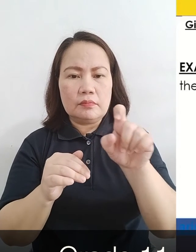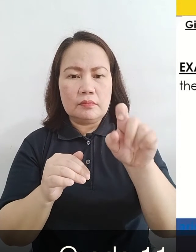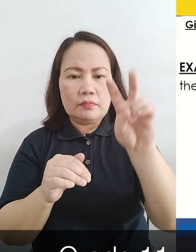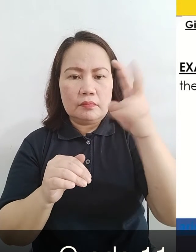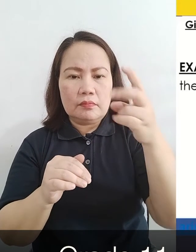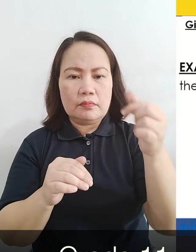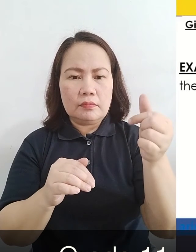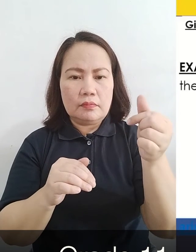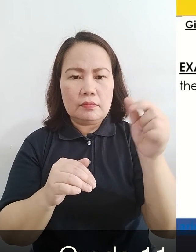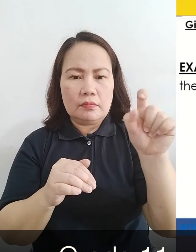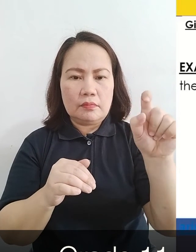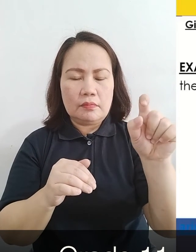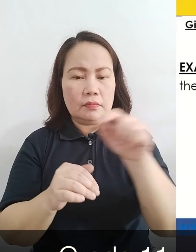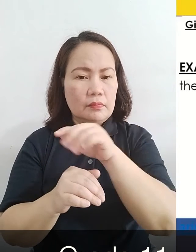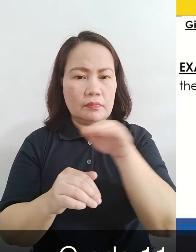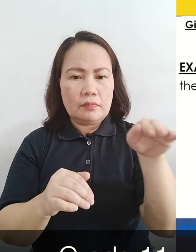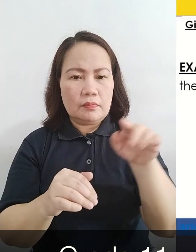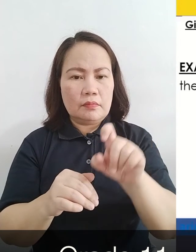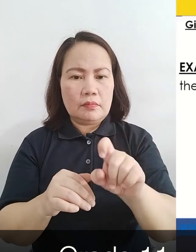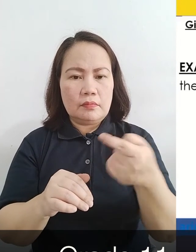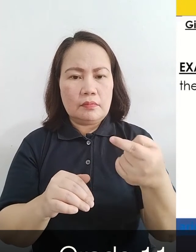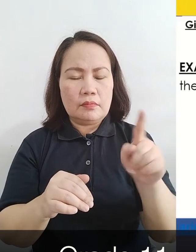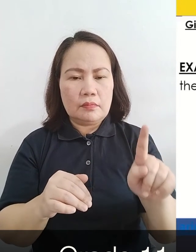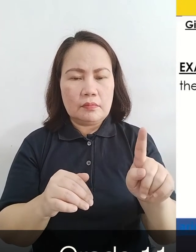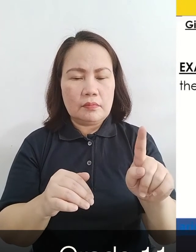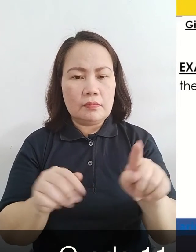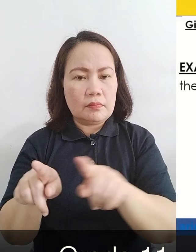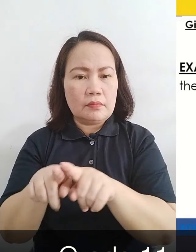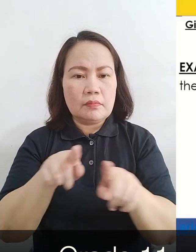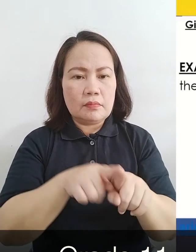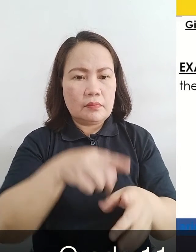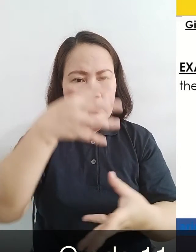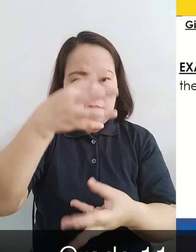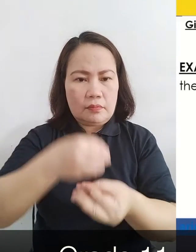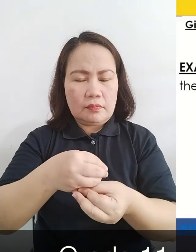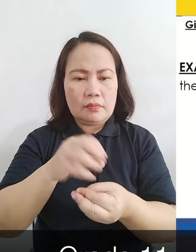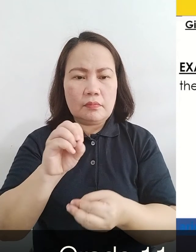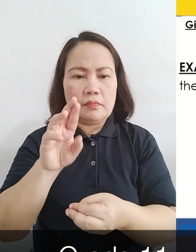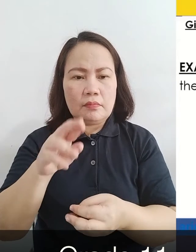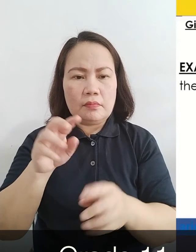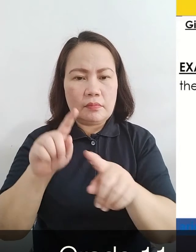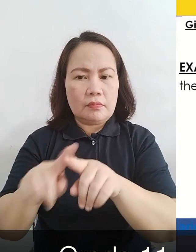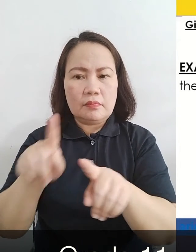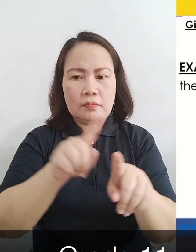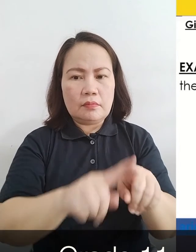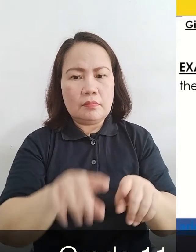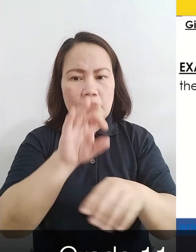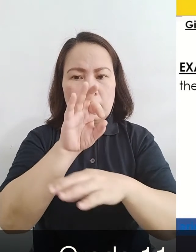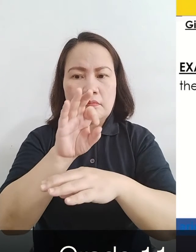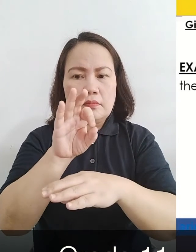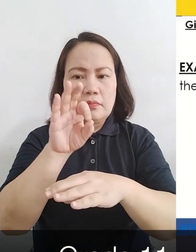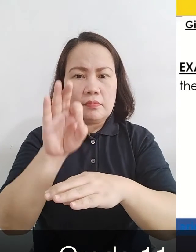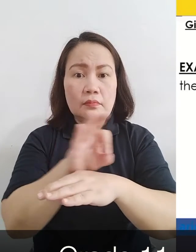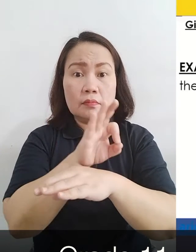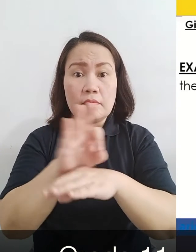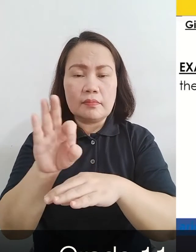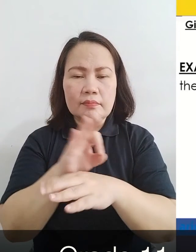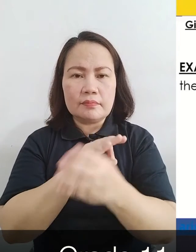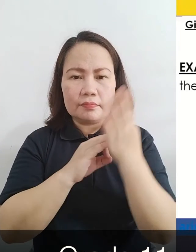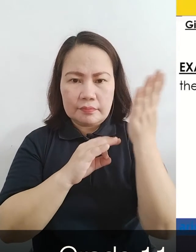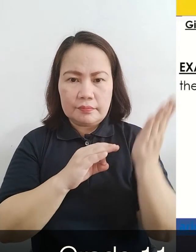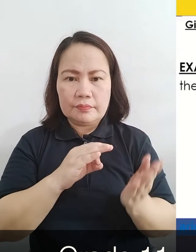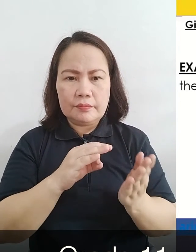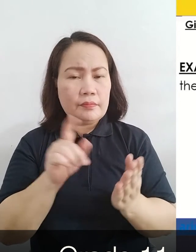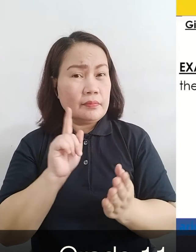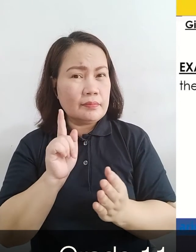a sum or difference of the fraction or the function above. What do you think?